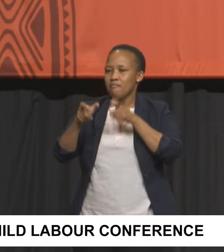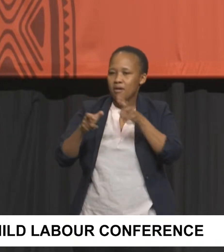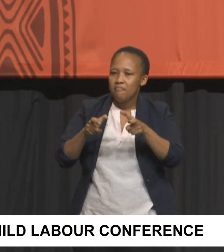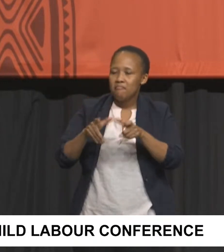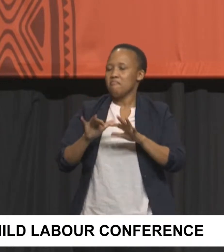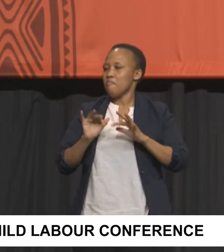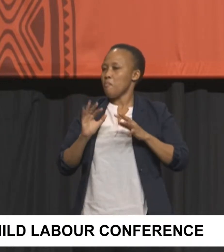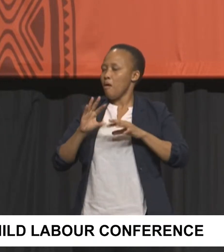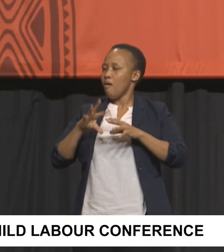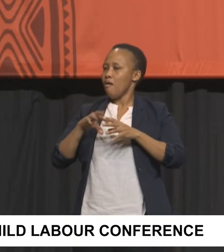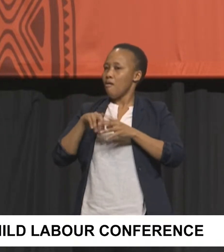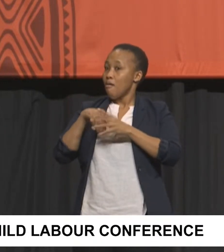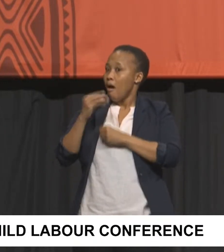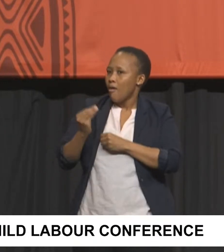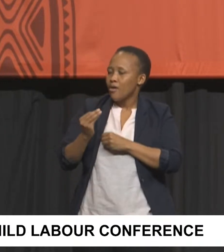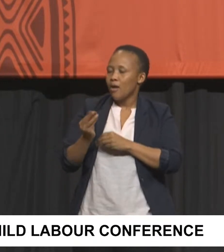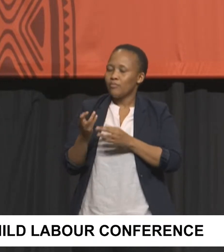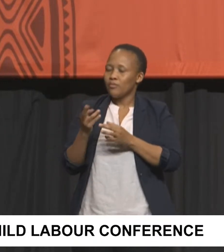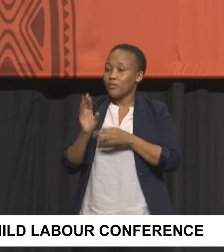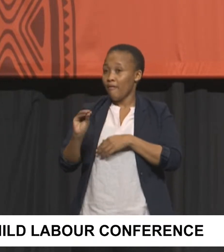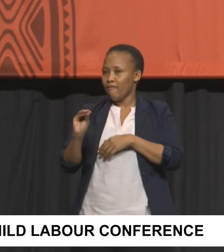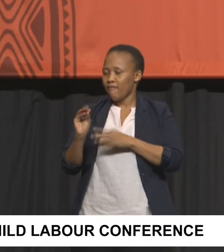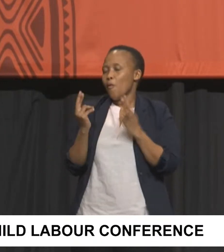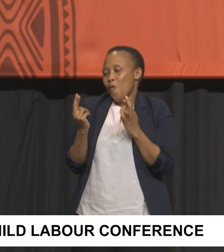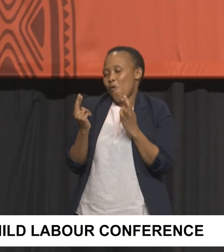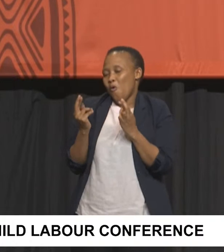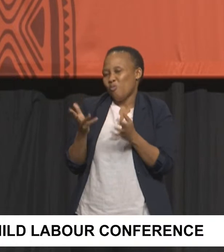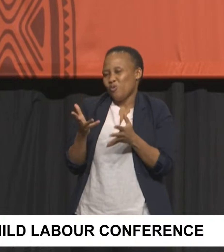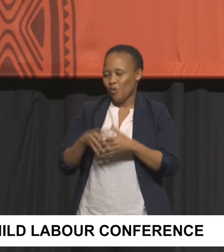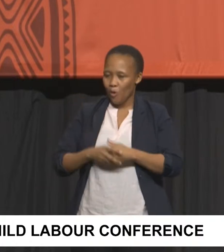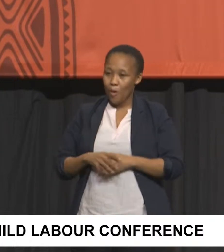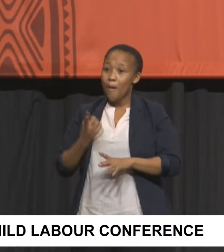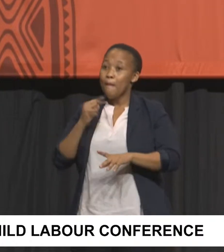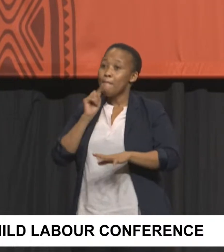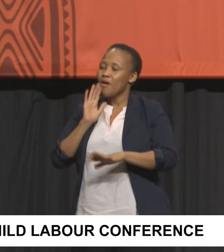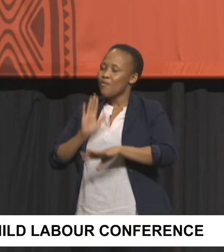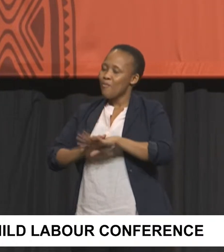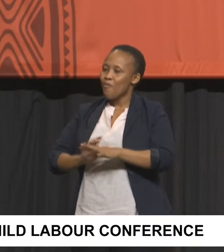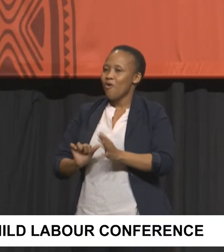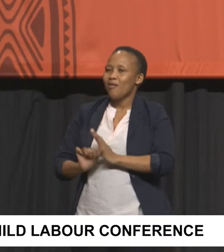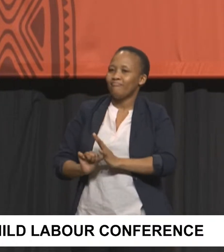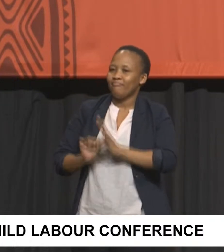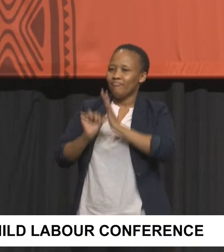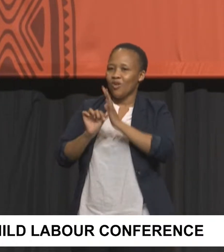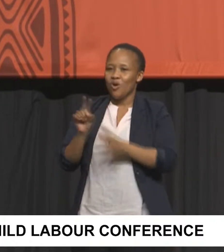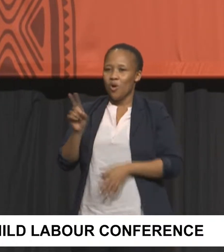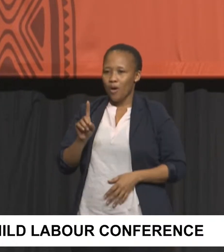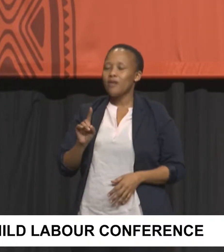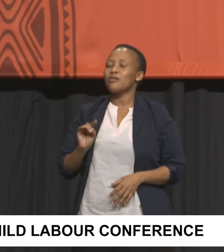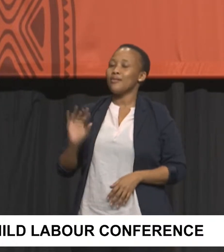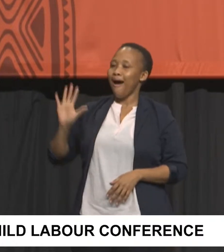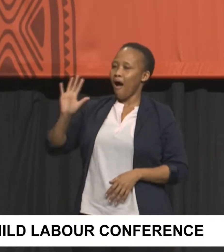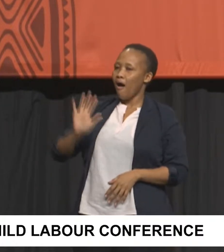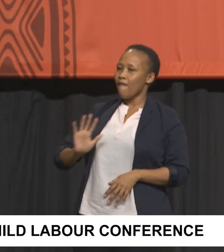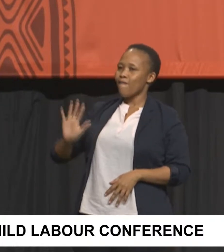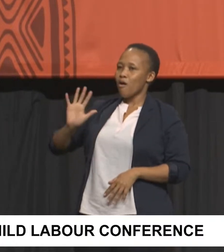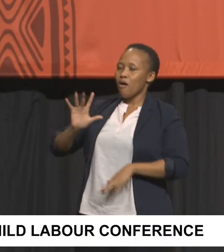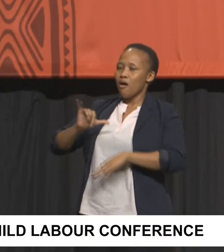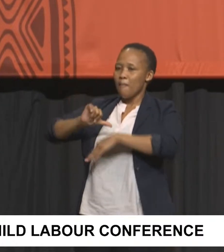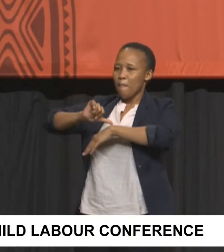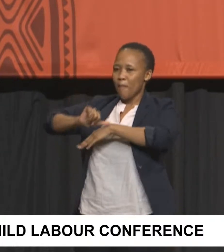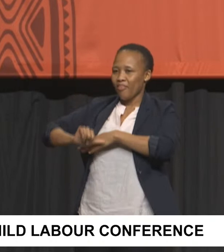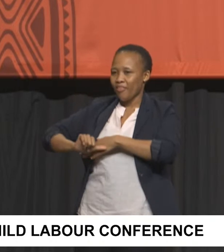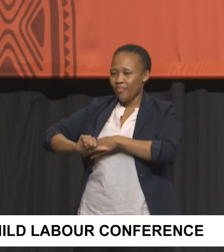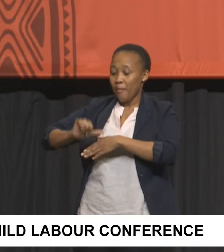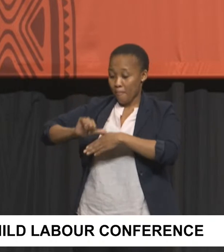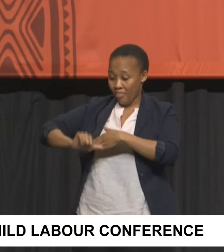outcomes, we're hoping. But this important first also happens during Africa Month. I think that's also a very important